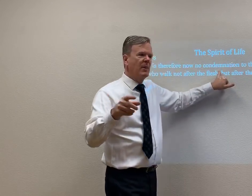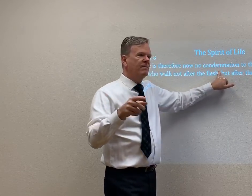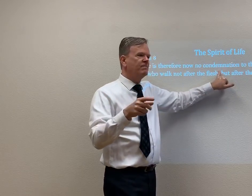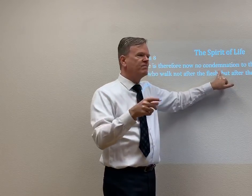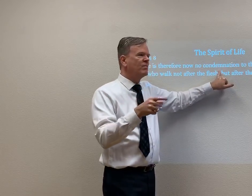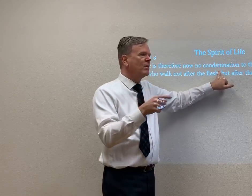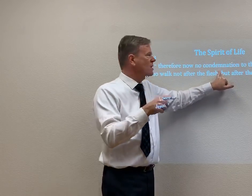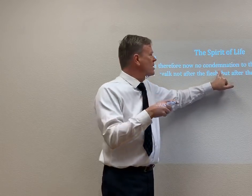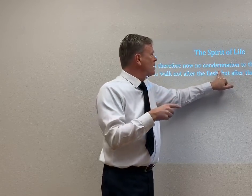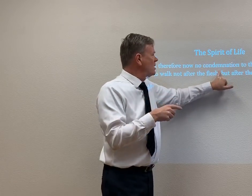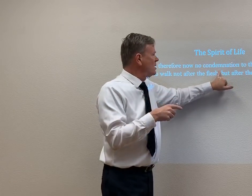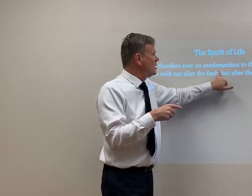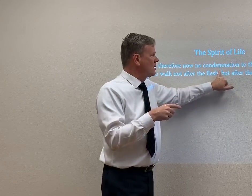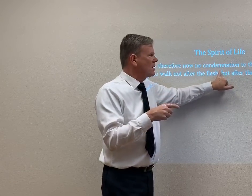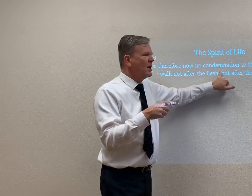No one.